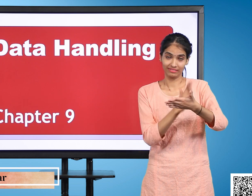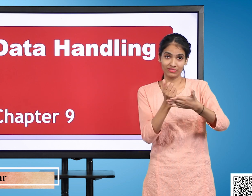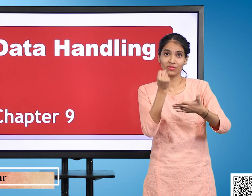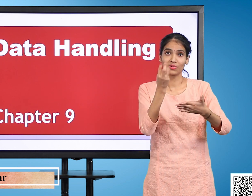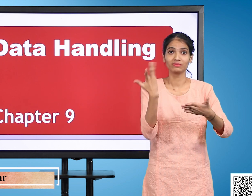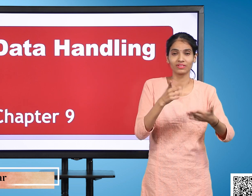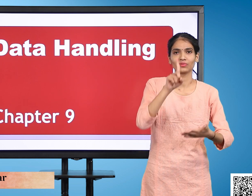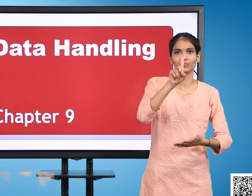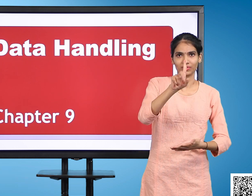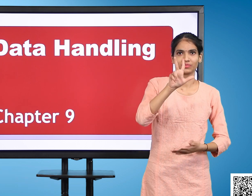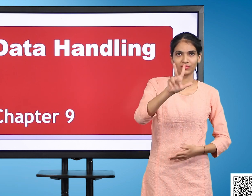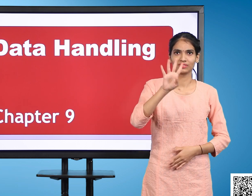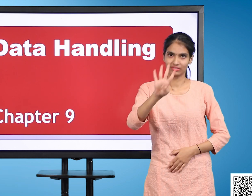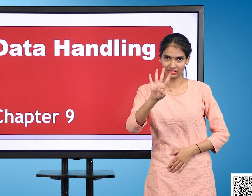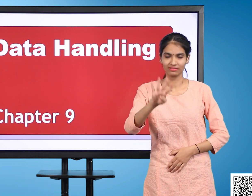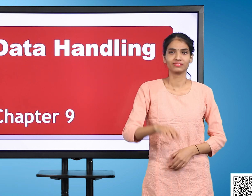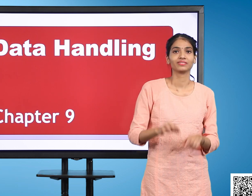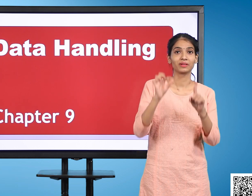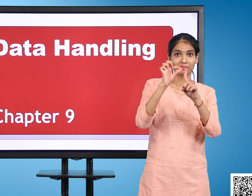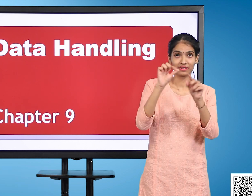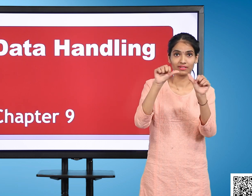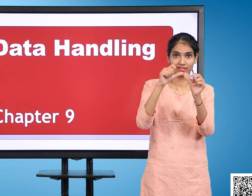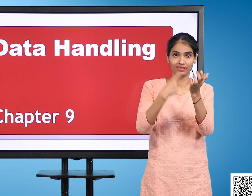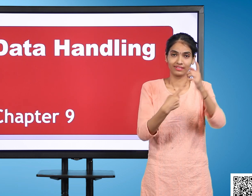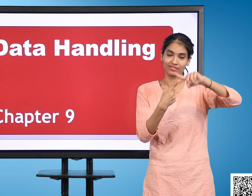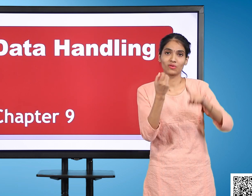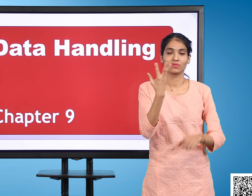Page 184. Part 1.